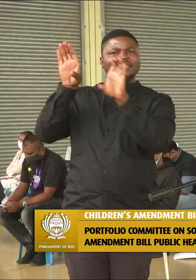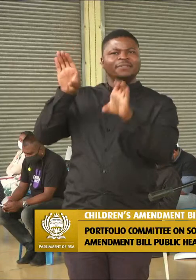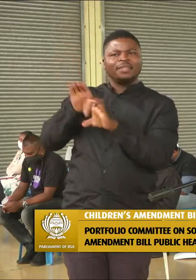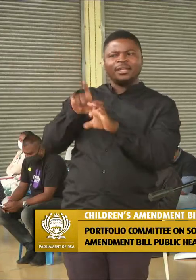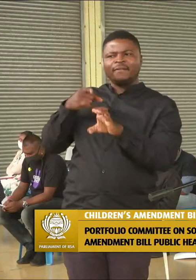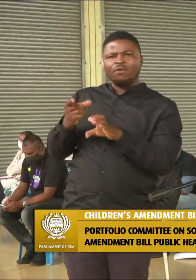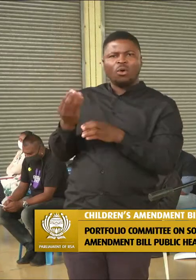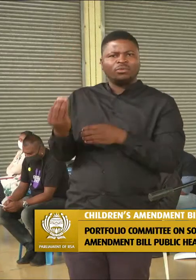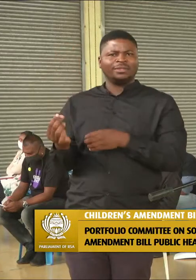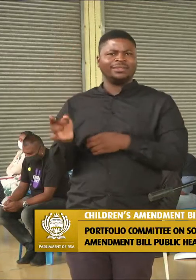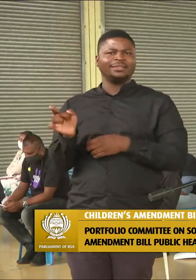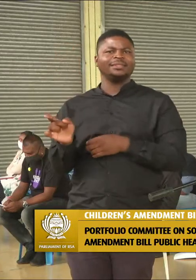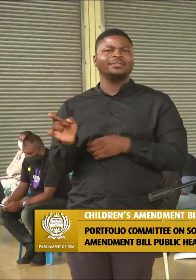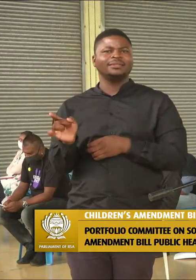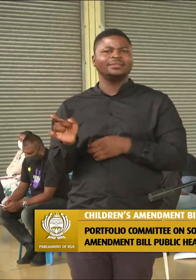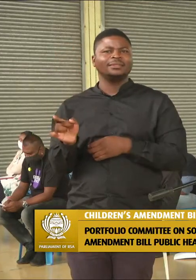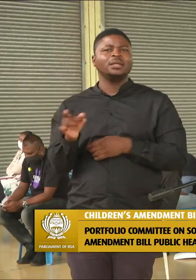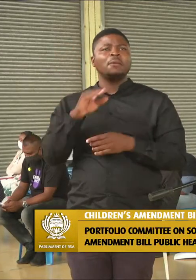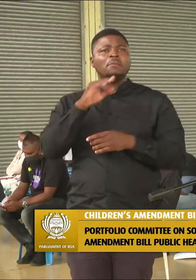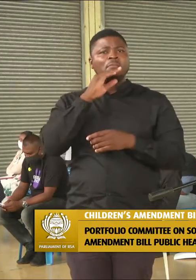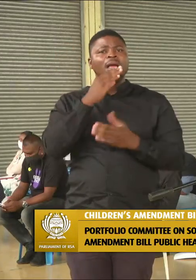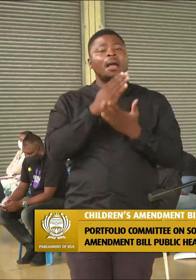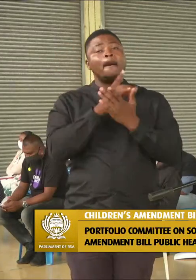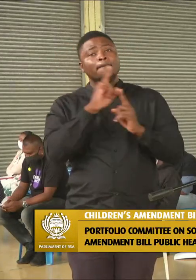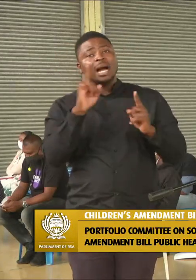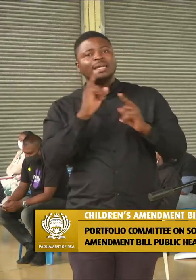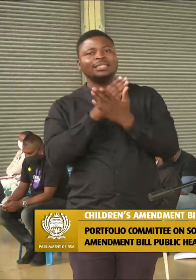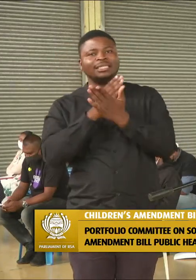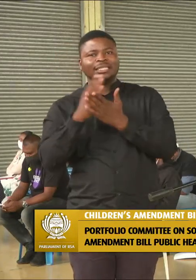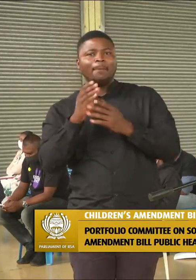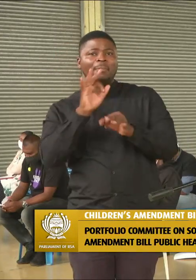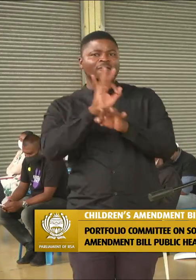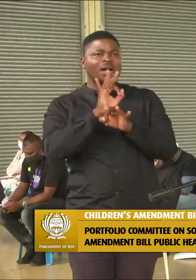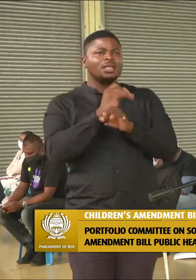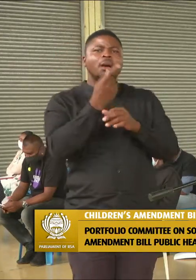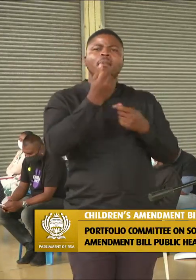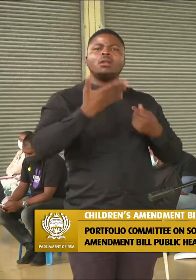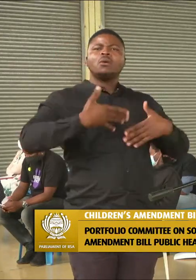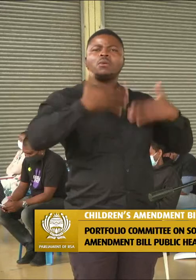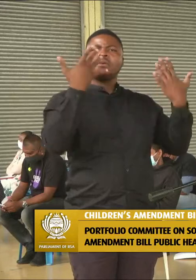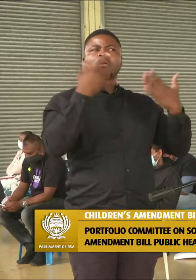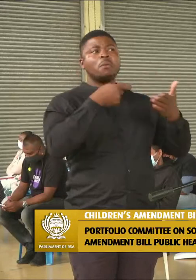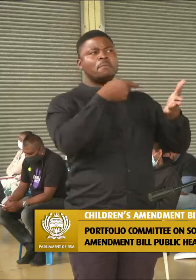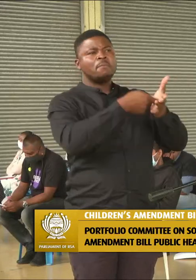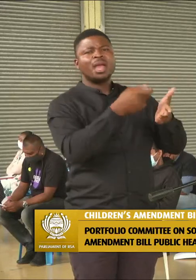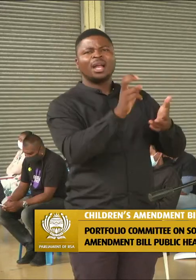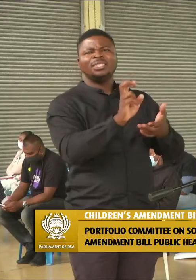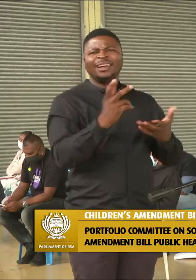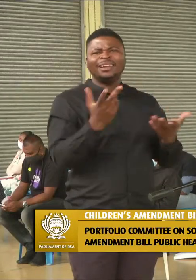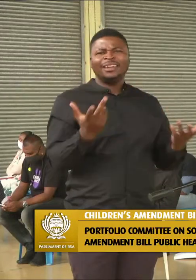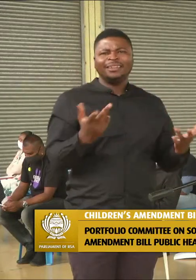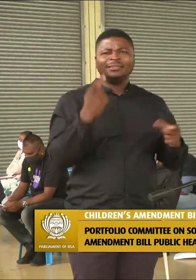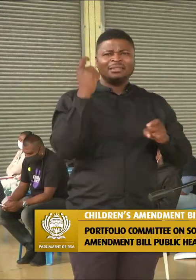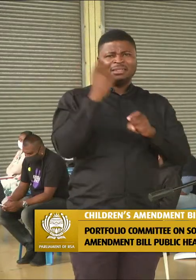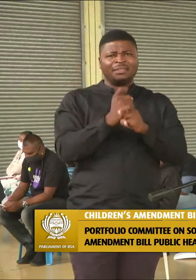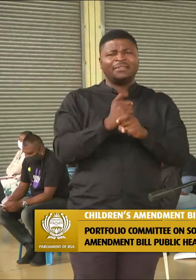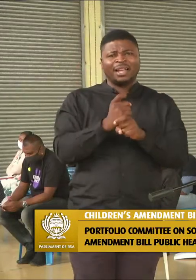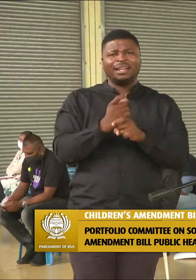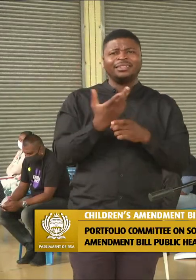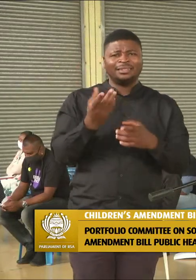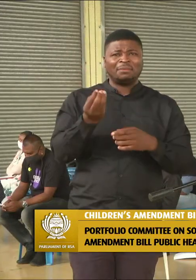to go for a DNA test. In most cases, they do not have money because the DNA test